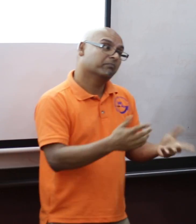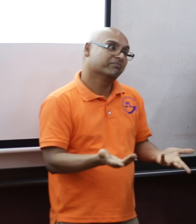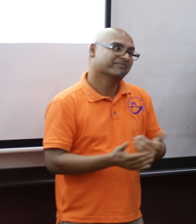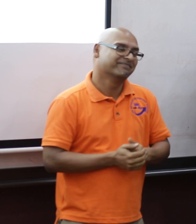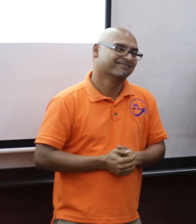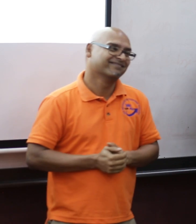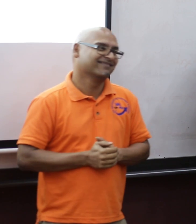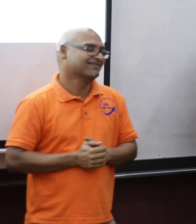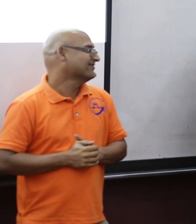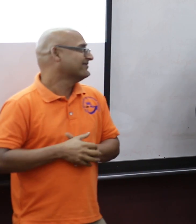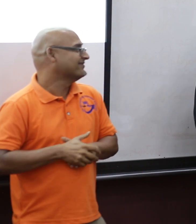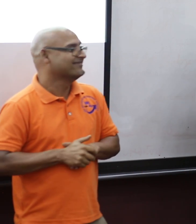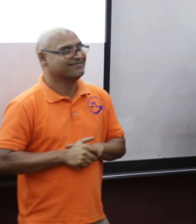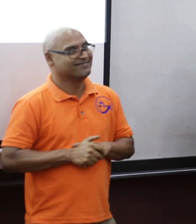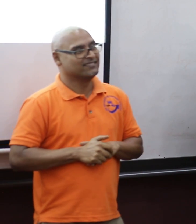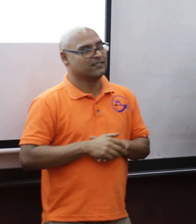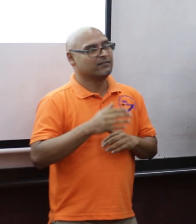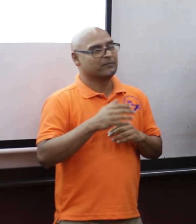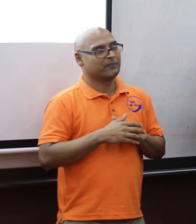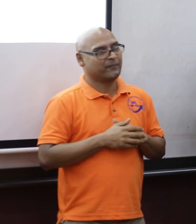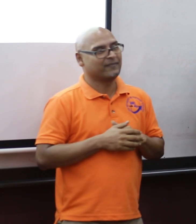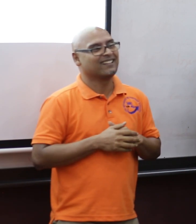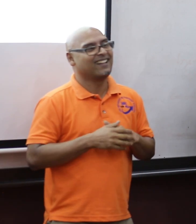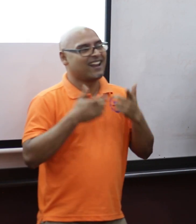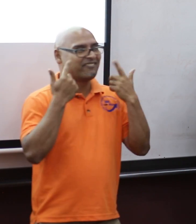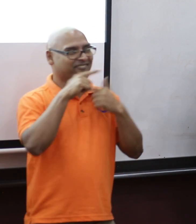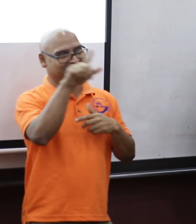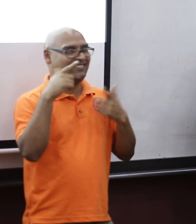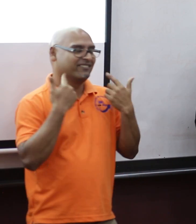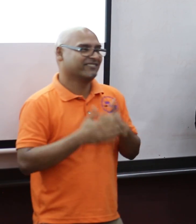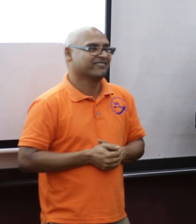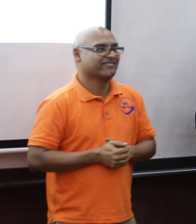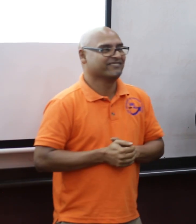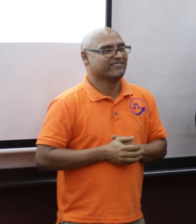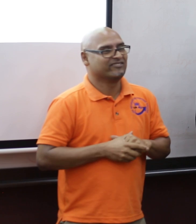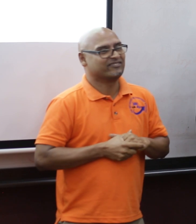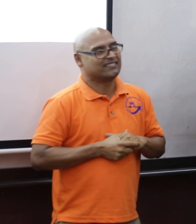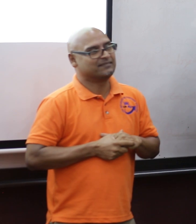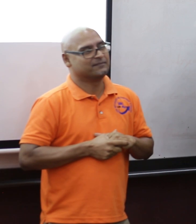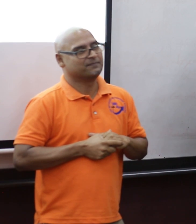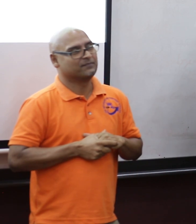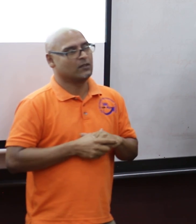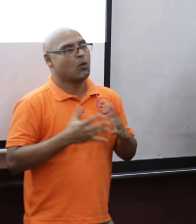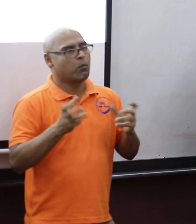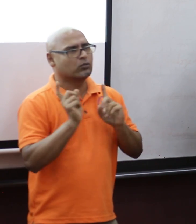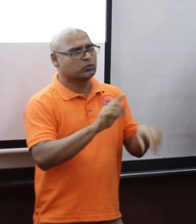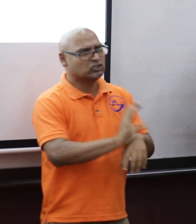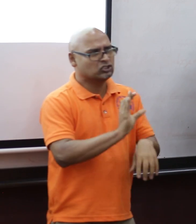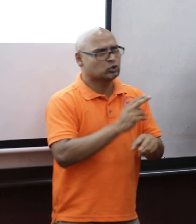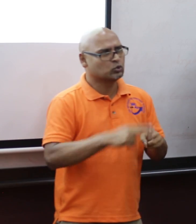and look at the time and enjoy my worship and get out, you know. But that is the whole